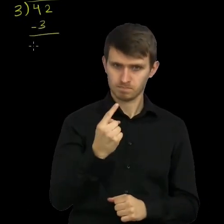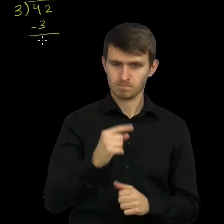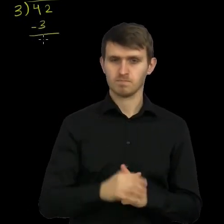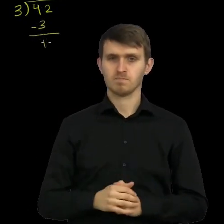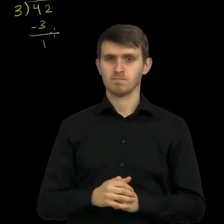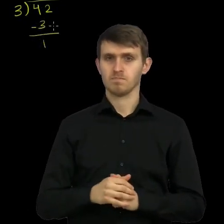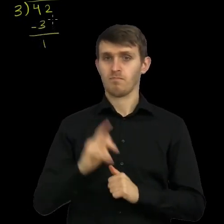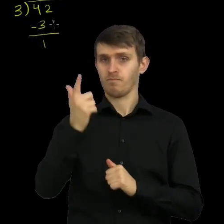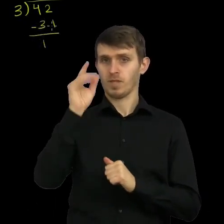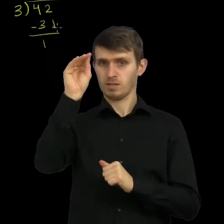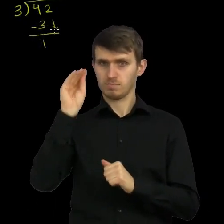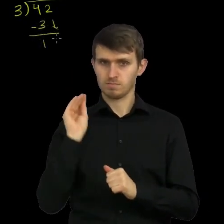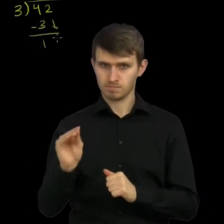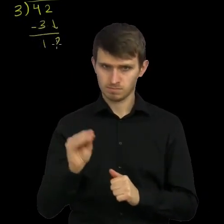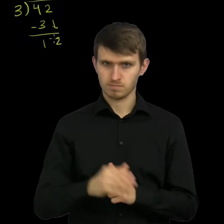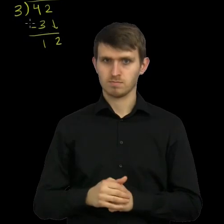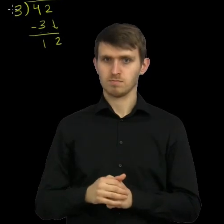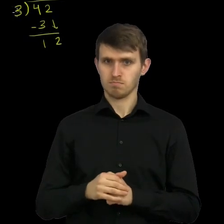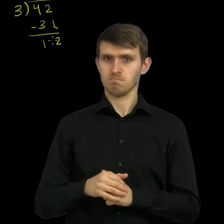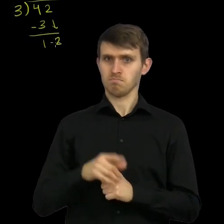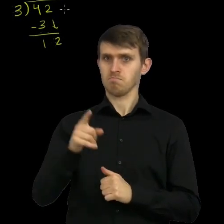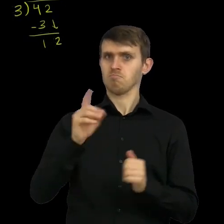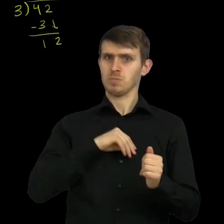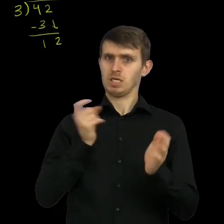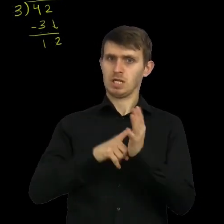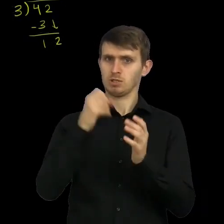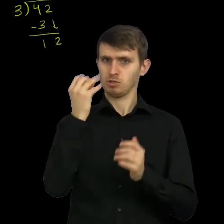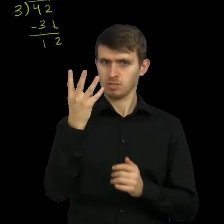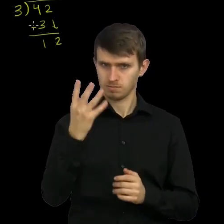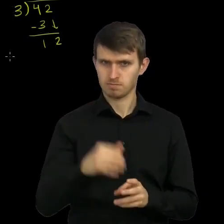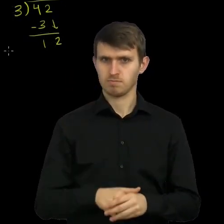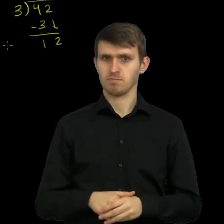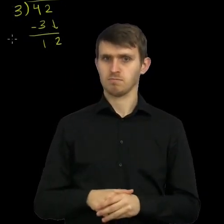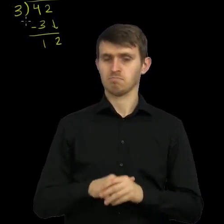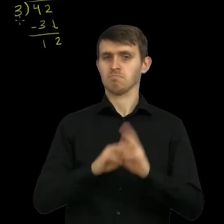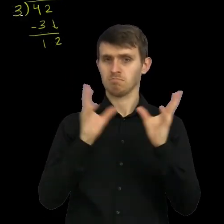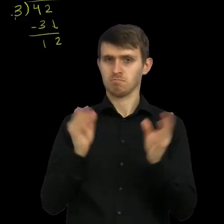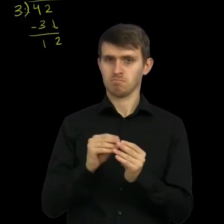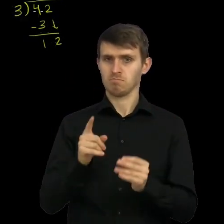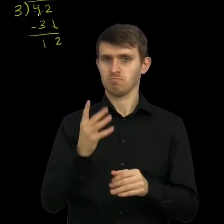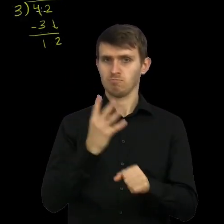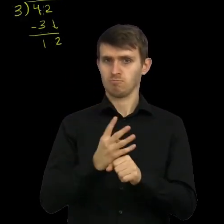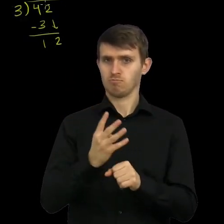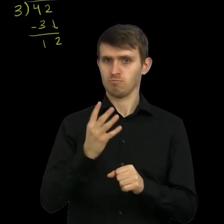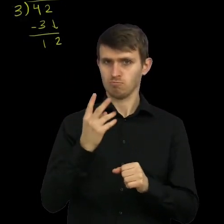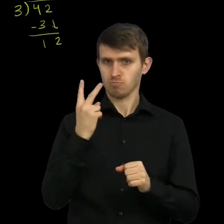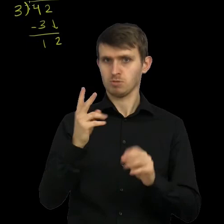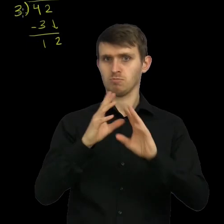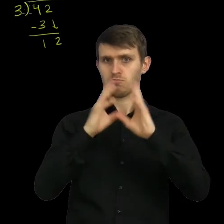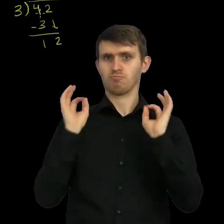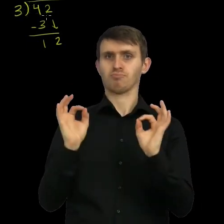4 minus 3 is 1. Bring down the 2. 3 goes into 12 four times. So 3 goes into